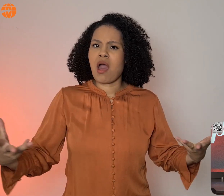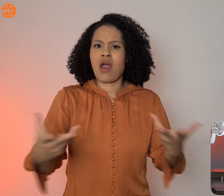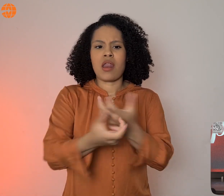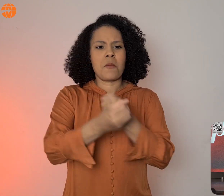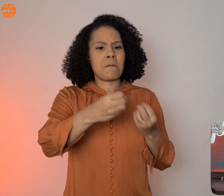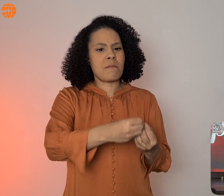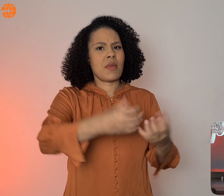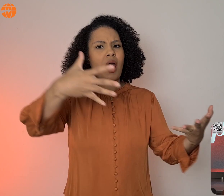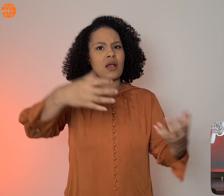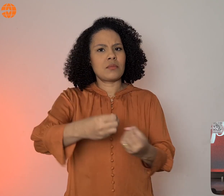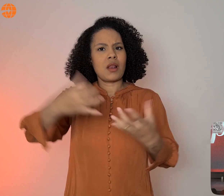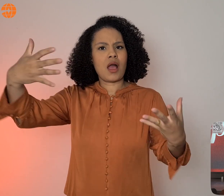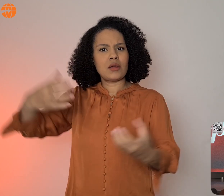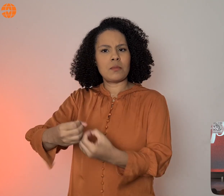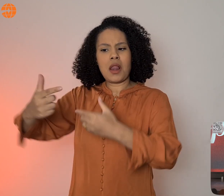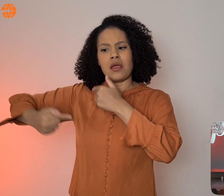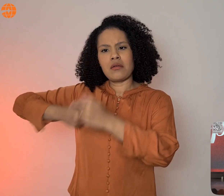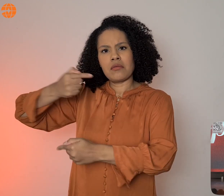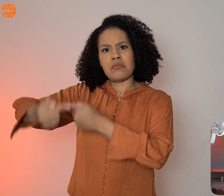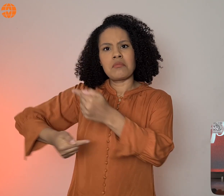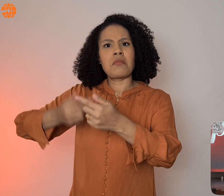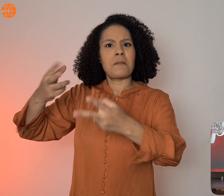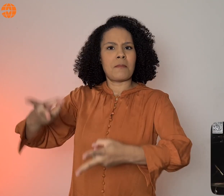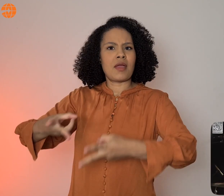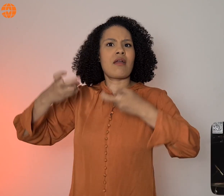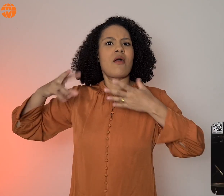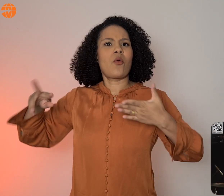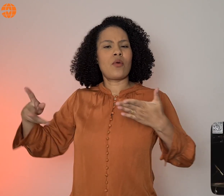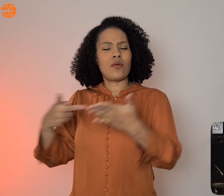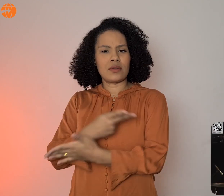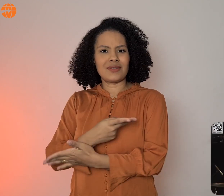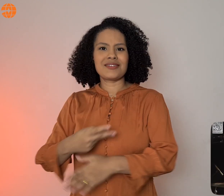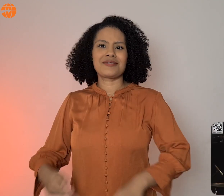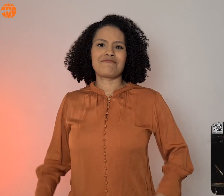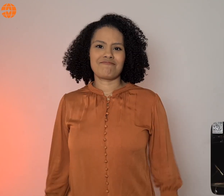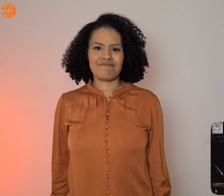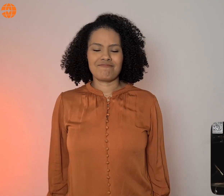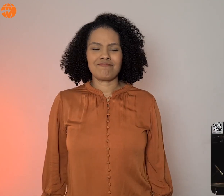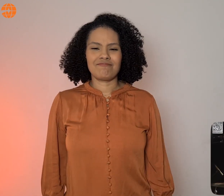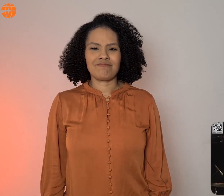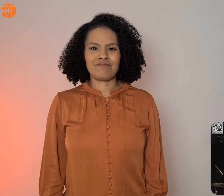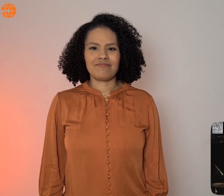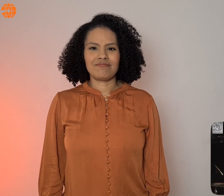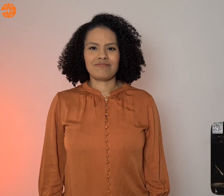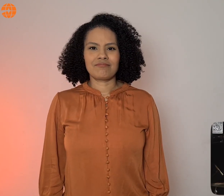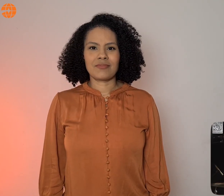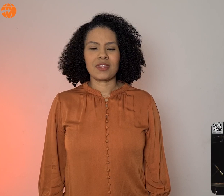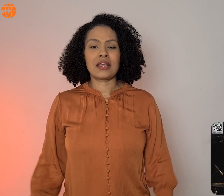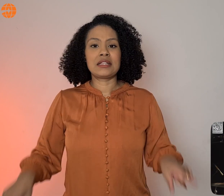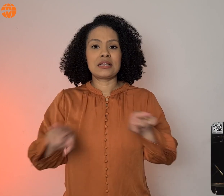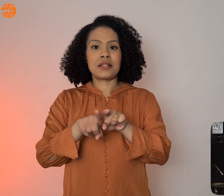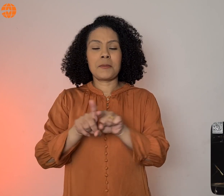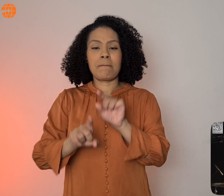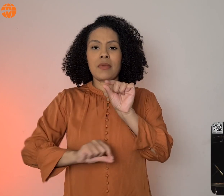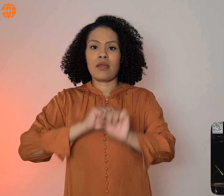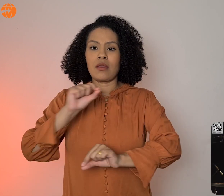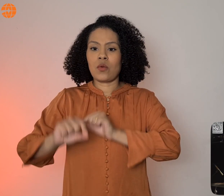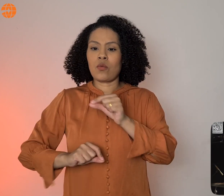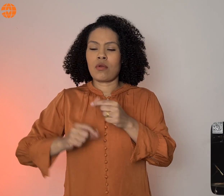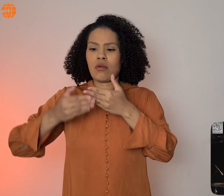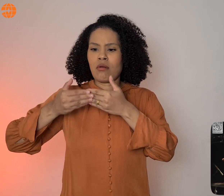generation. Deus fez grandes milagres para aquela geração. He conquered before them the greatest empire of the world at that time.